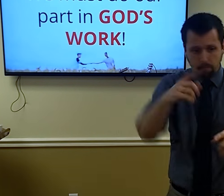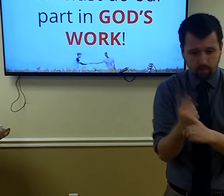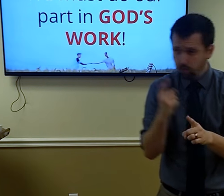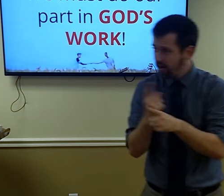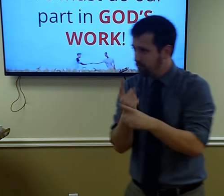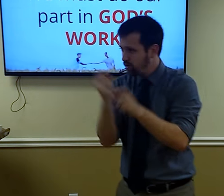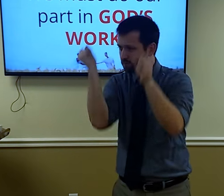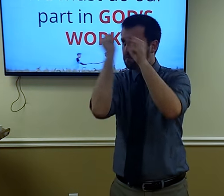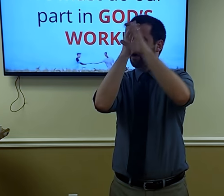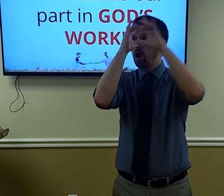Right?